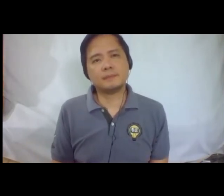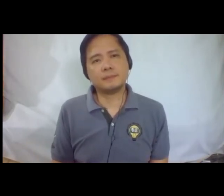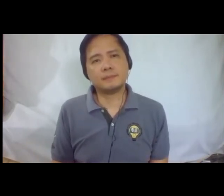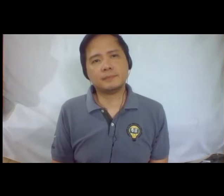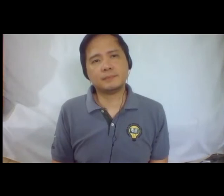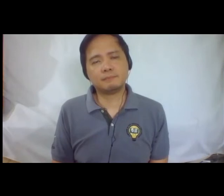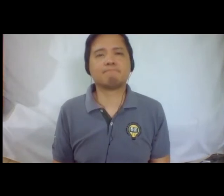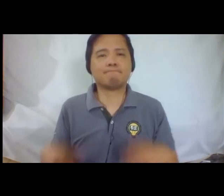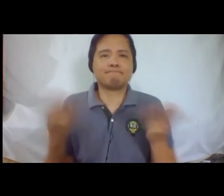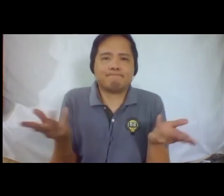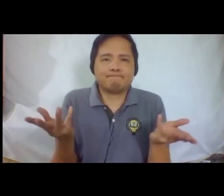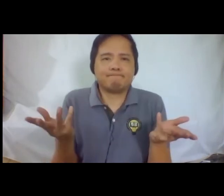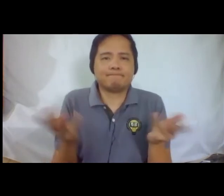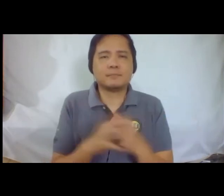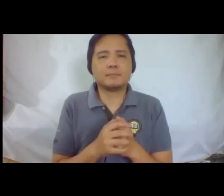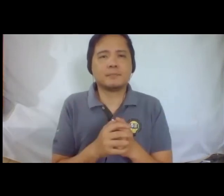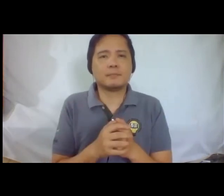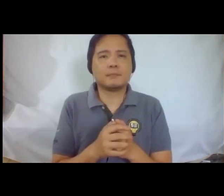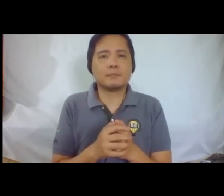Yeah, so it's right now,